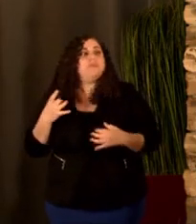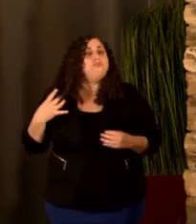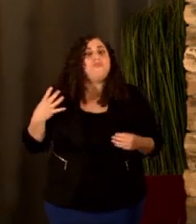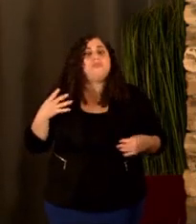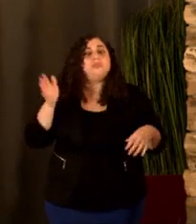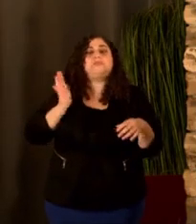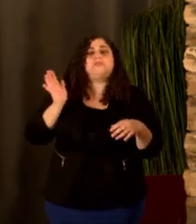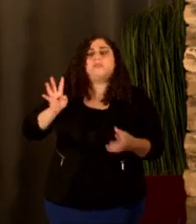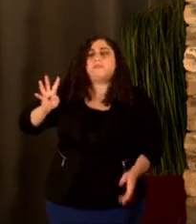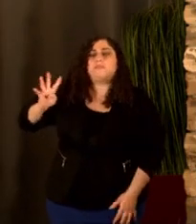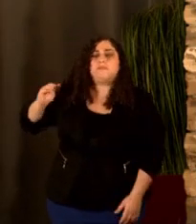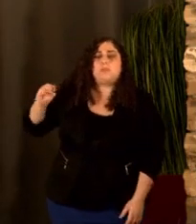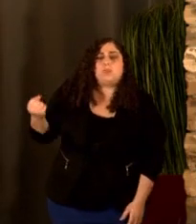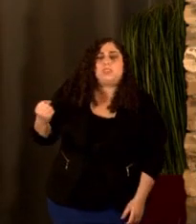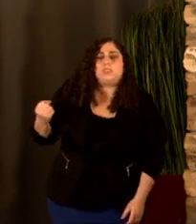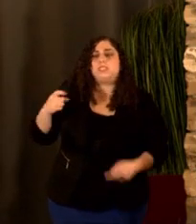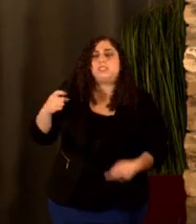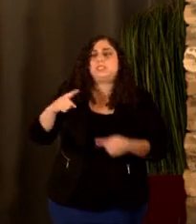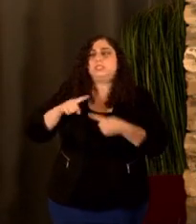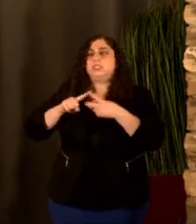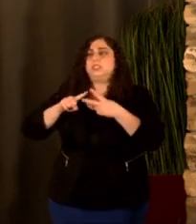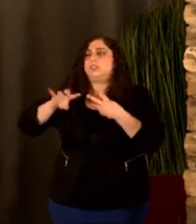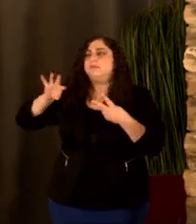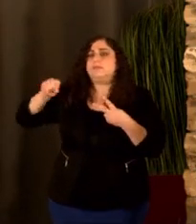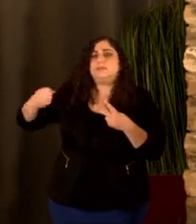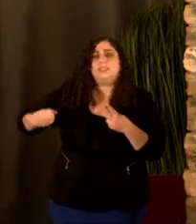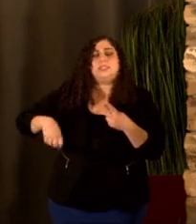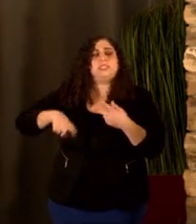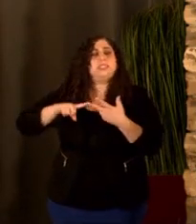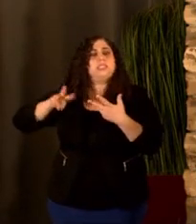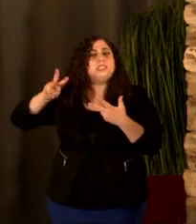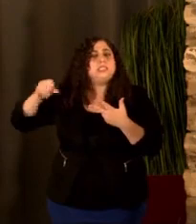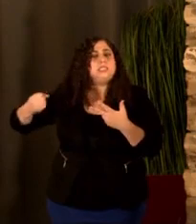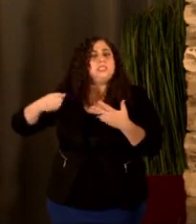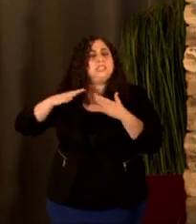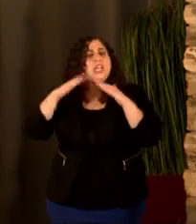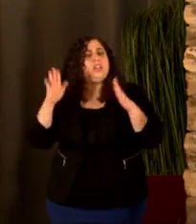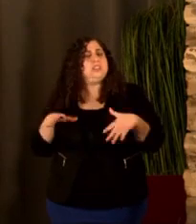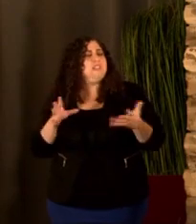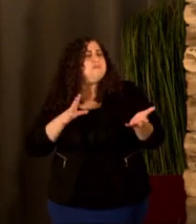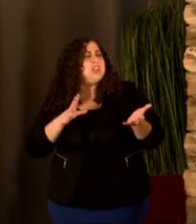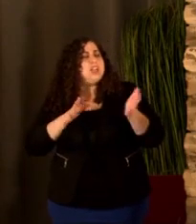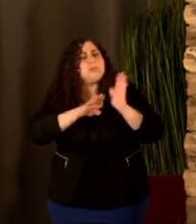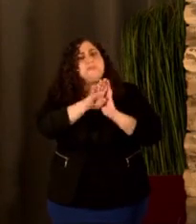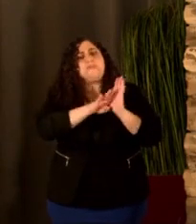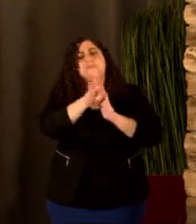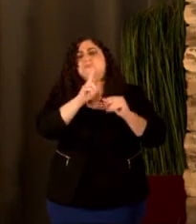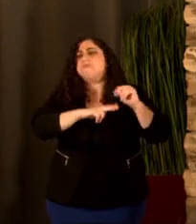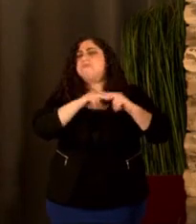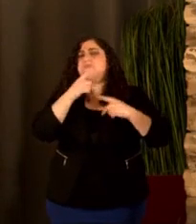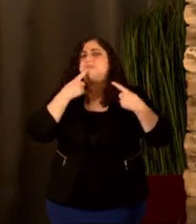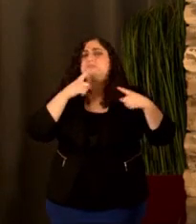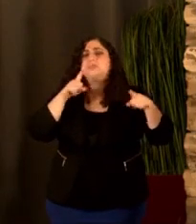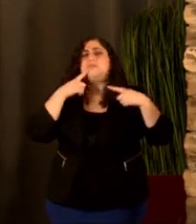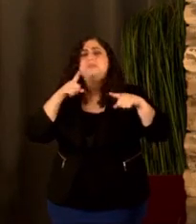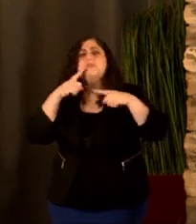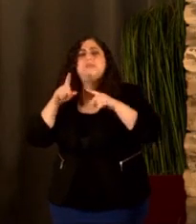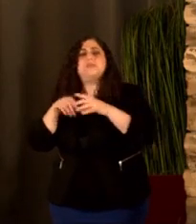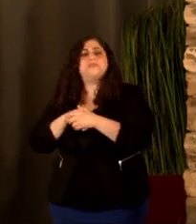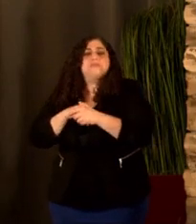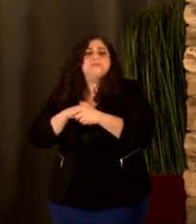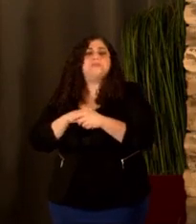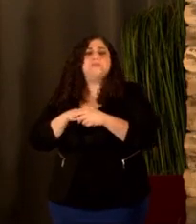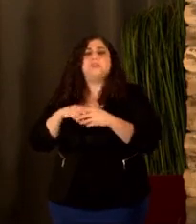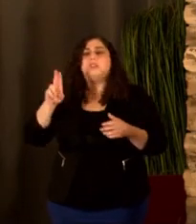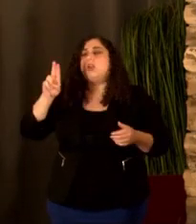and 50s and 60s. We were in a housing business, and when housing and urban development actually meant something in terms of the